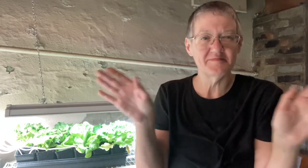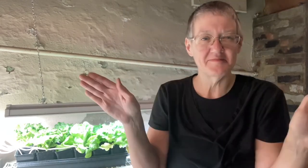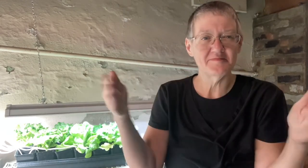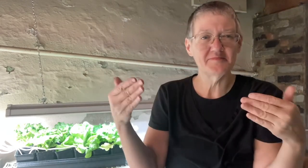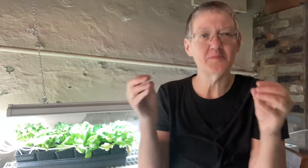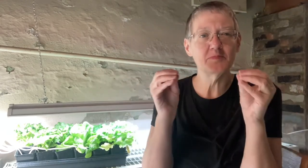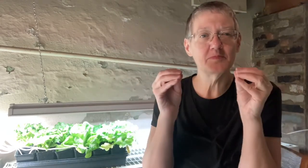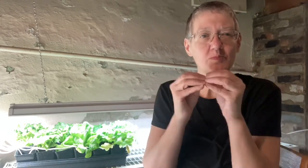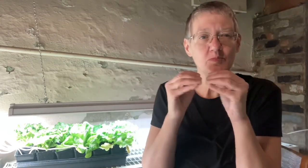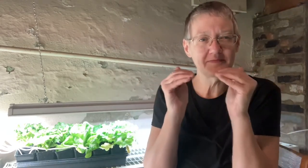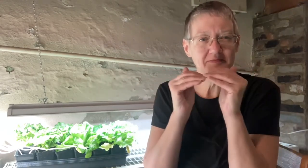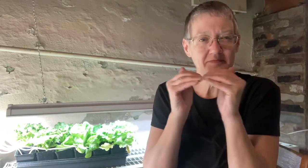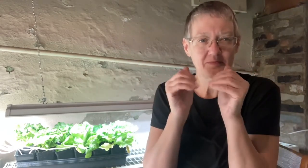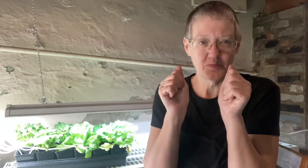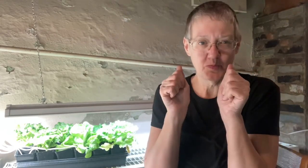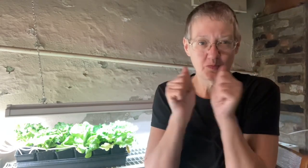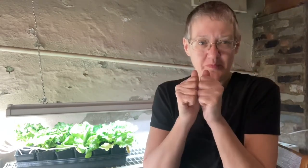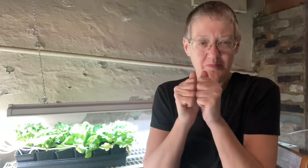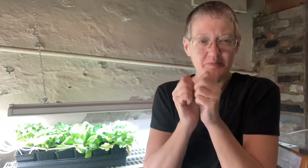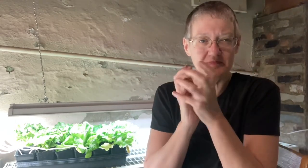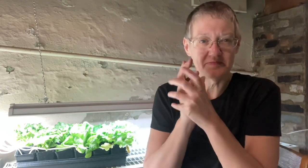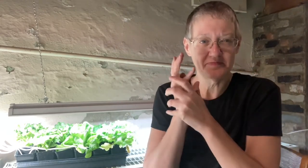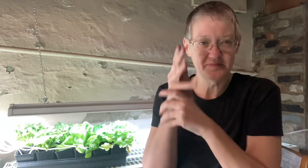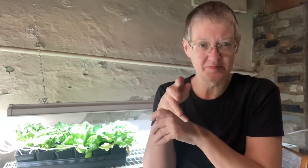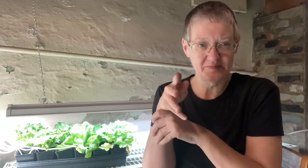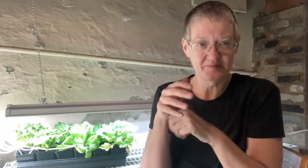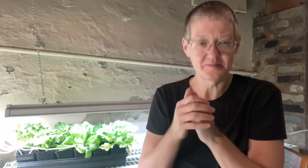So I picked something that was on the same level with the pots.